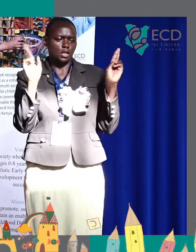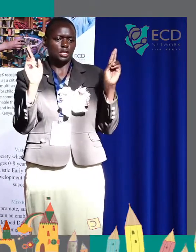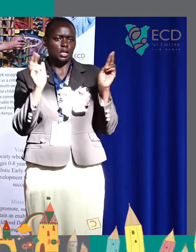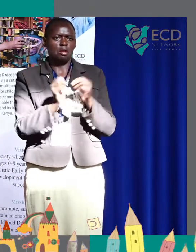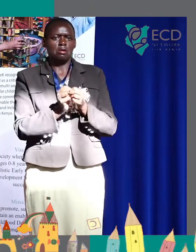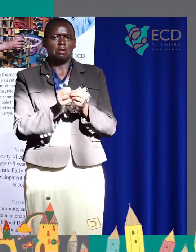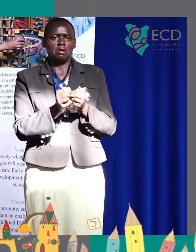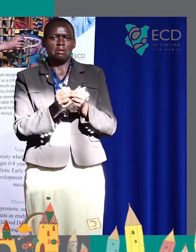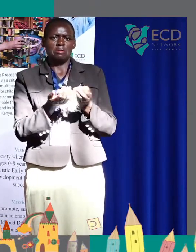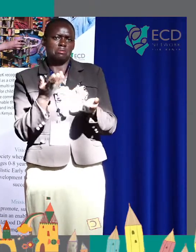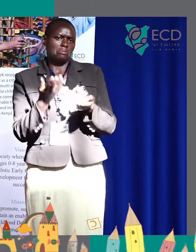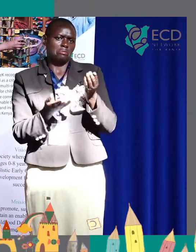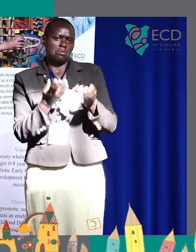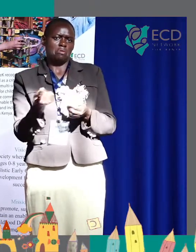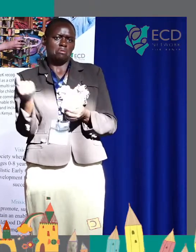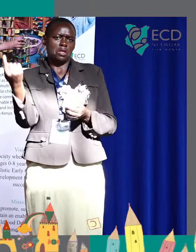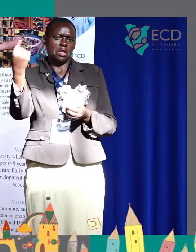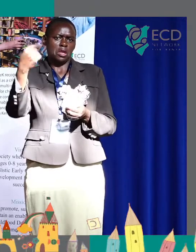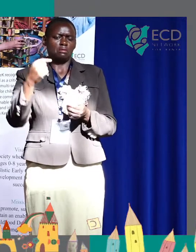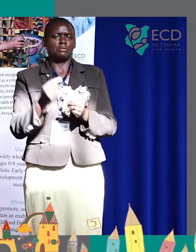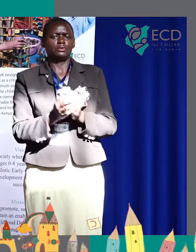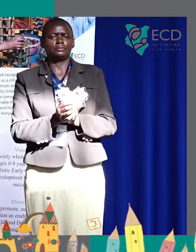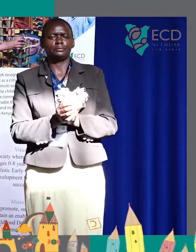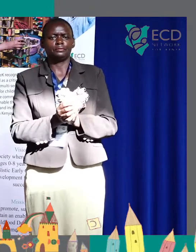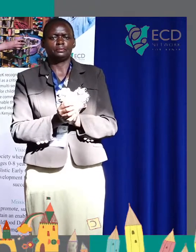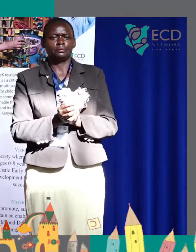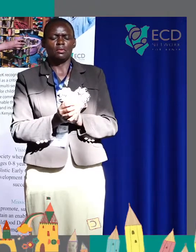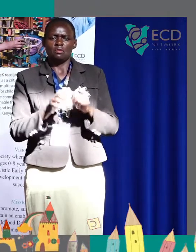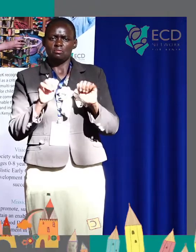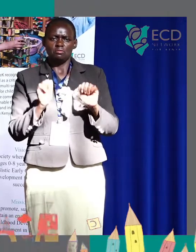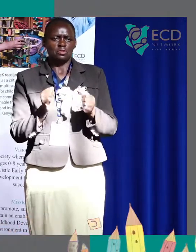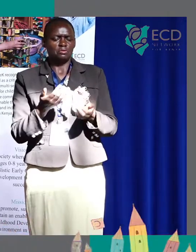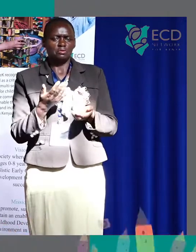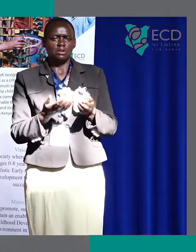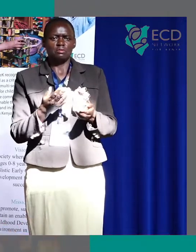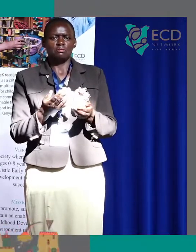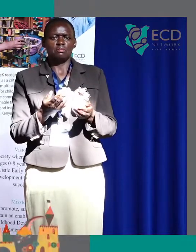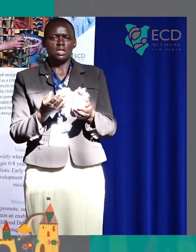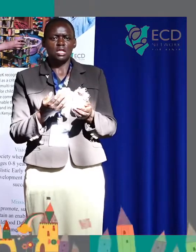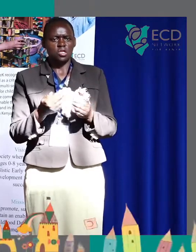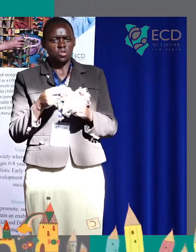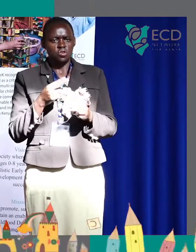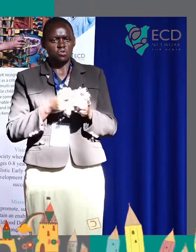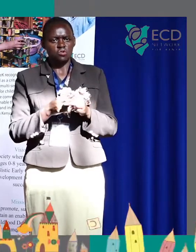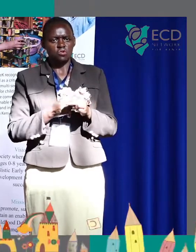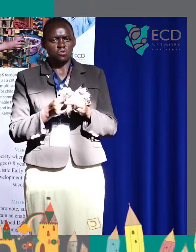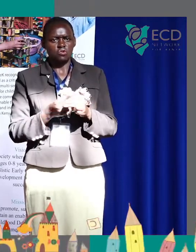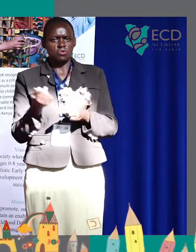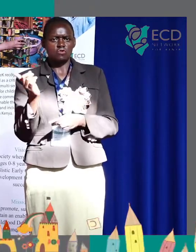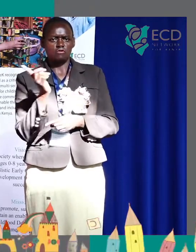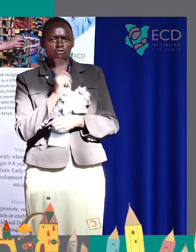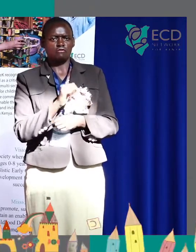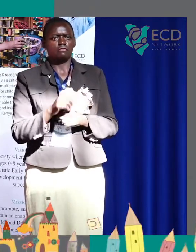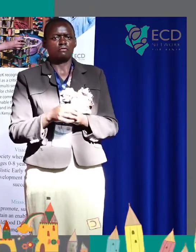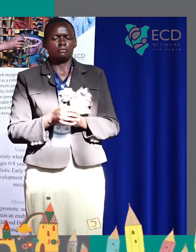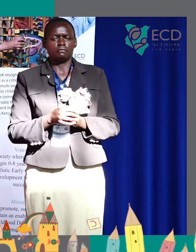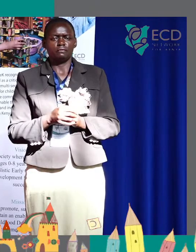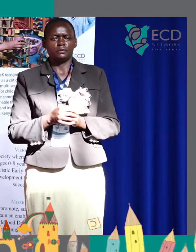she's on her way. Okay, we will assume her way is here. So,